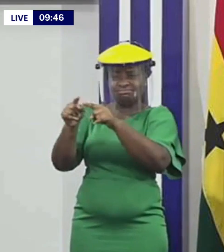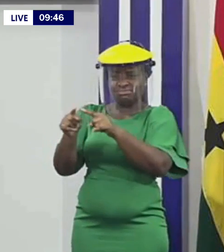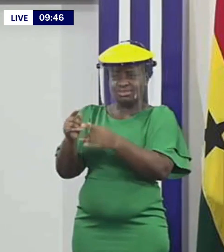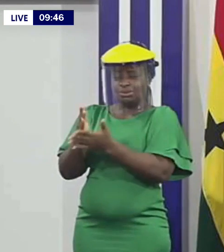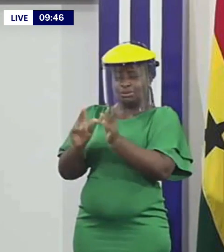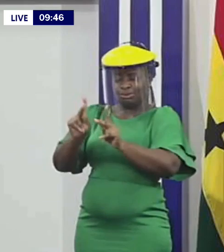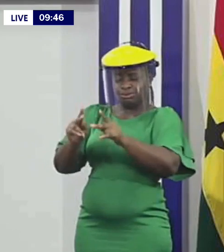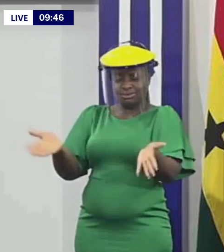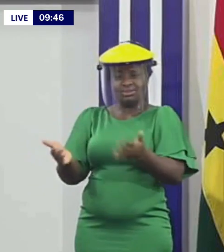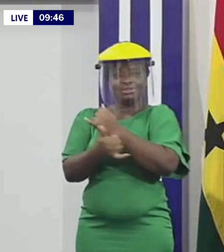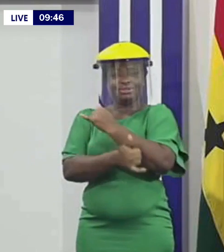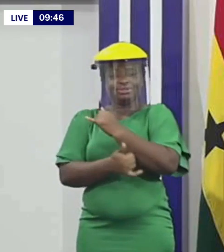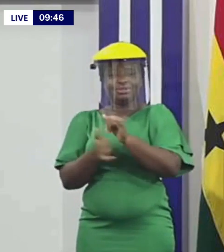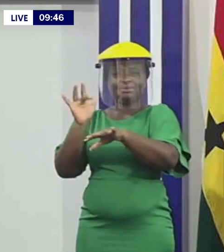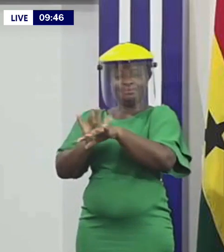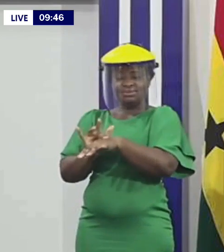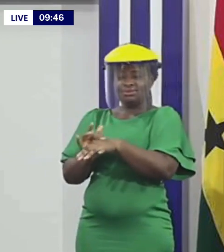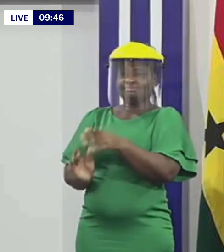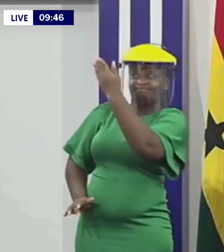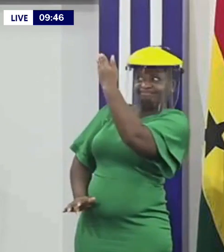are infected. And then